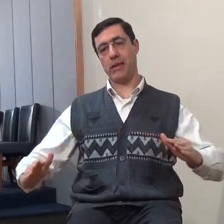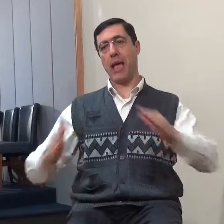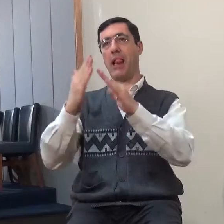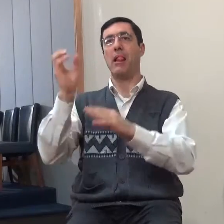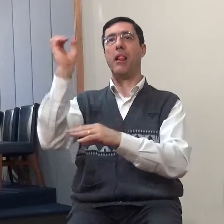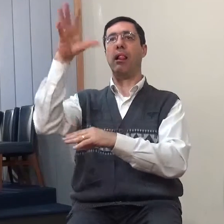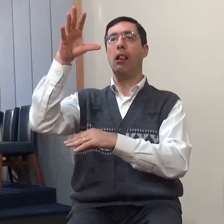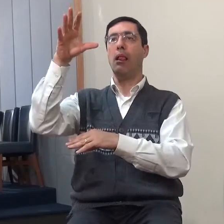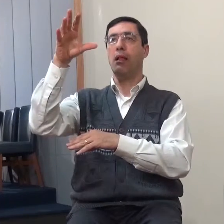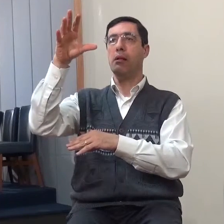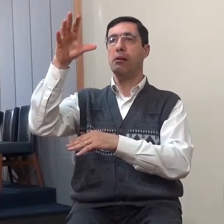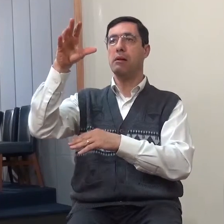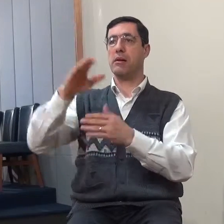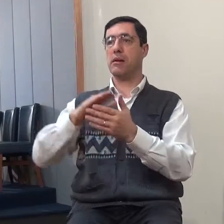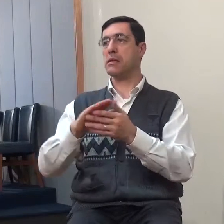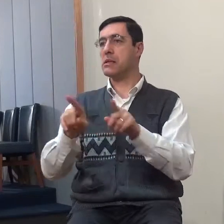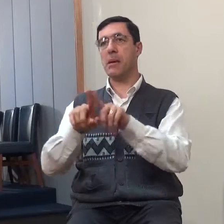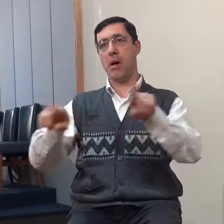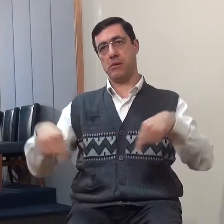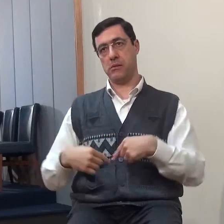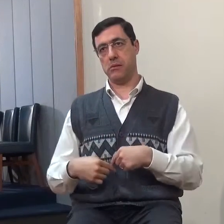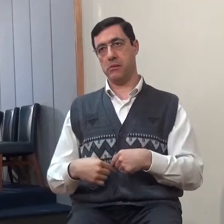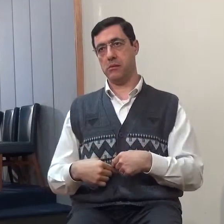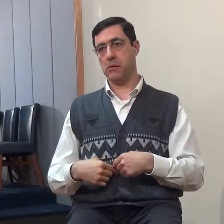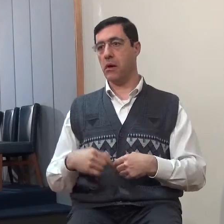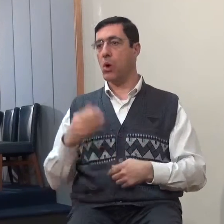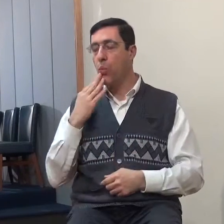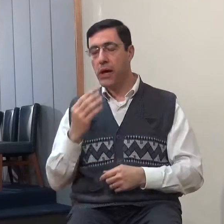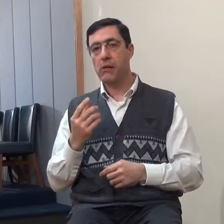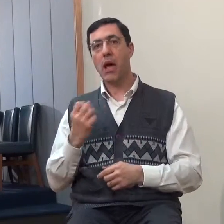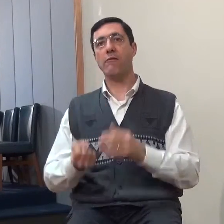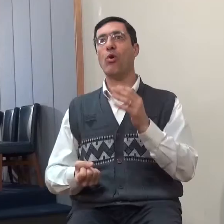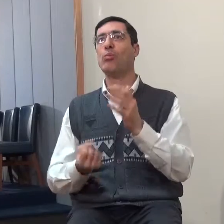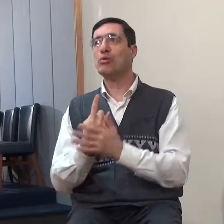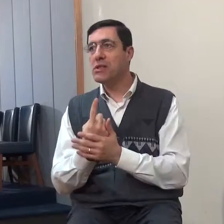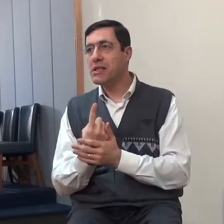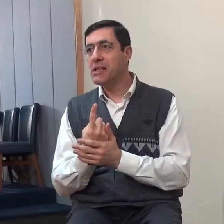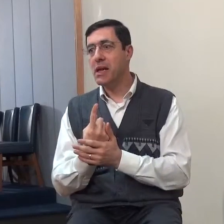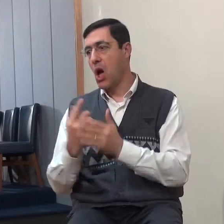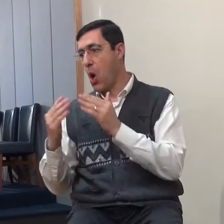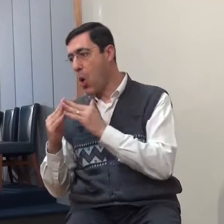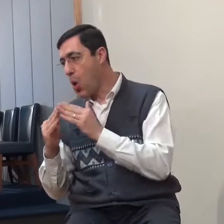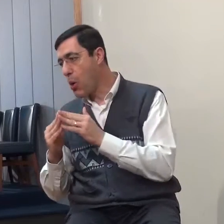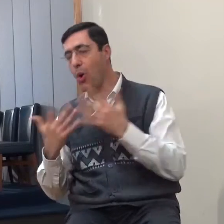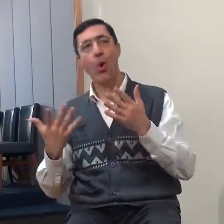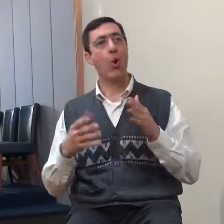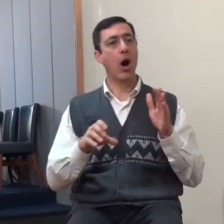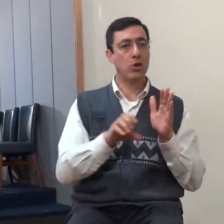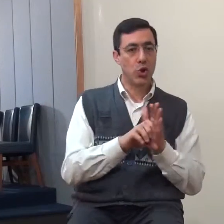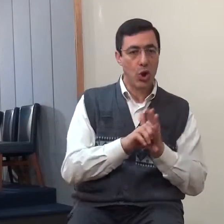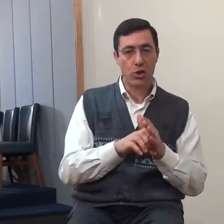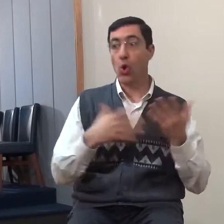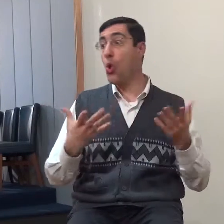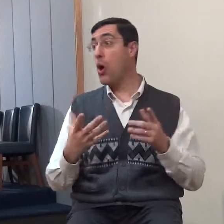At home, whenever the opportunity is given, as a church, as individuals, as